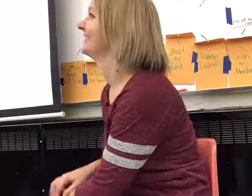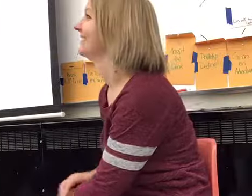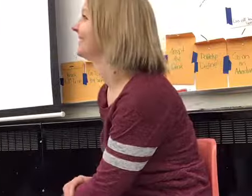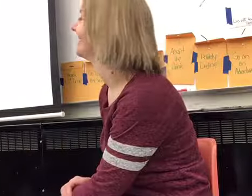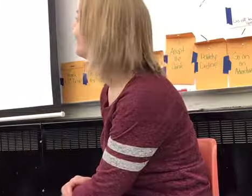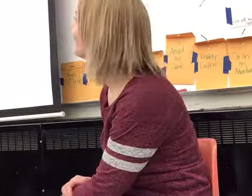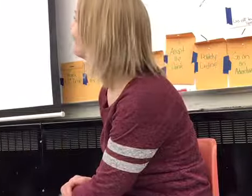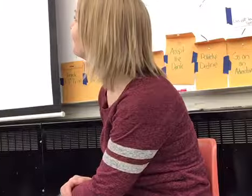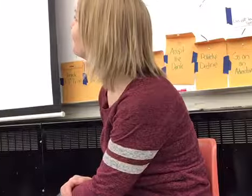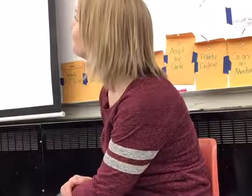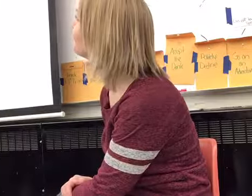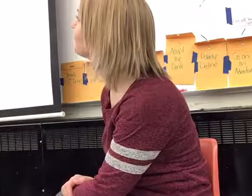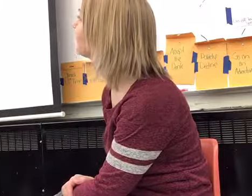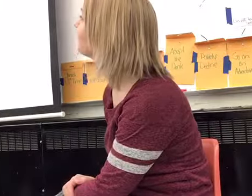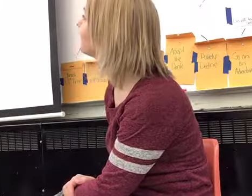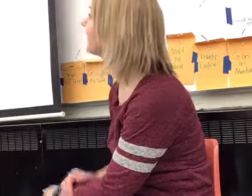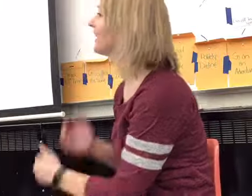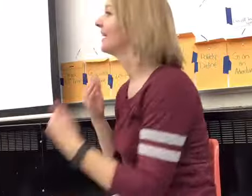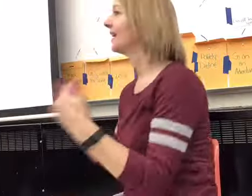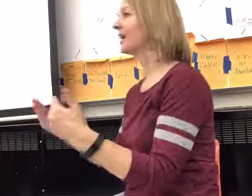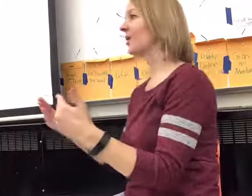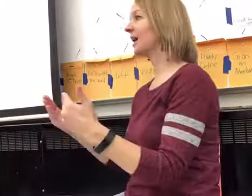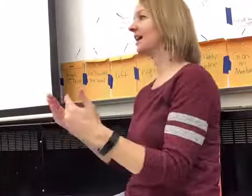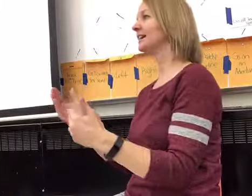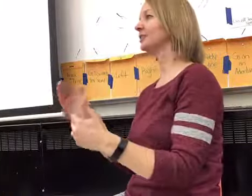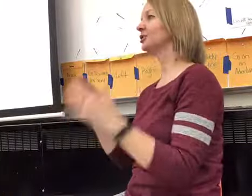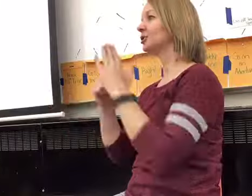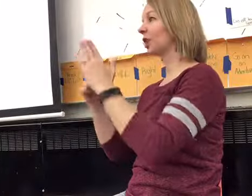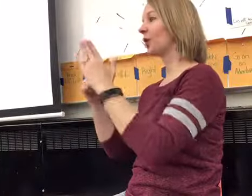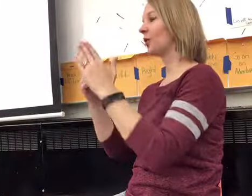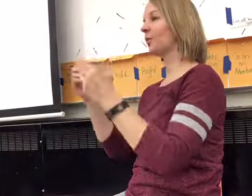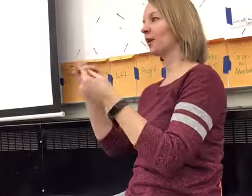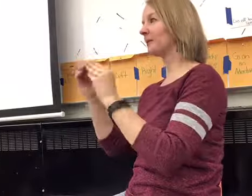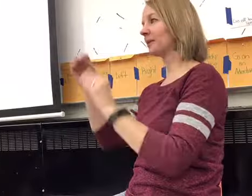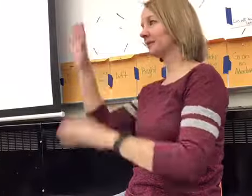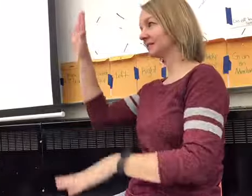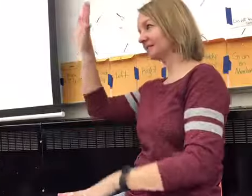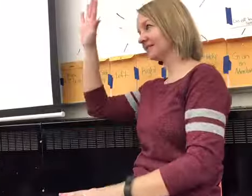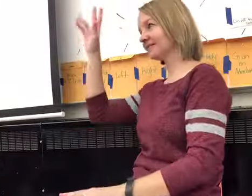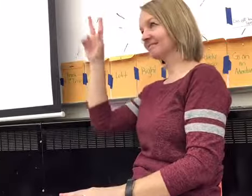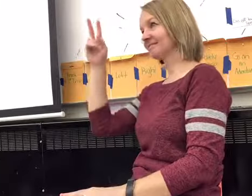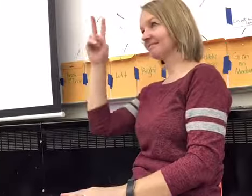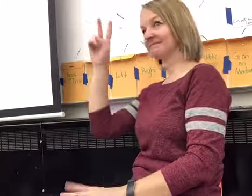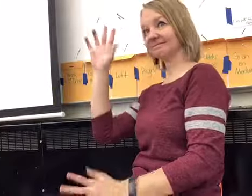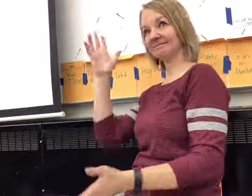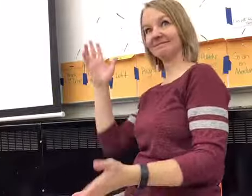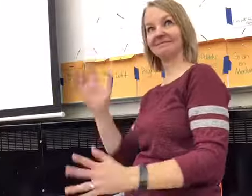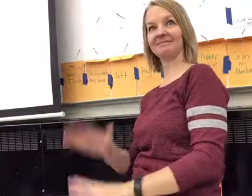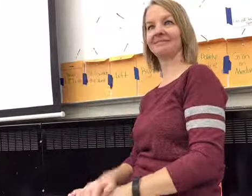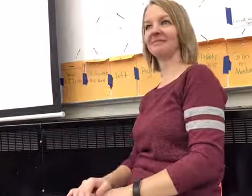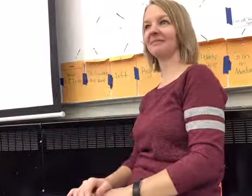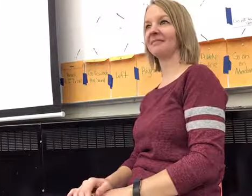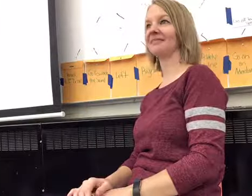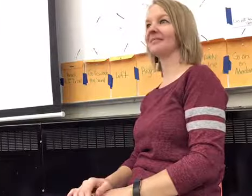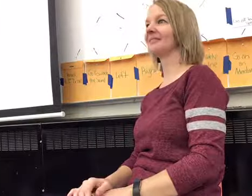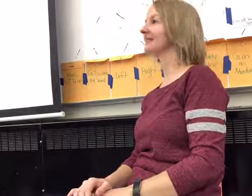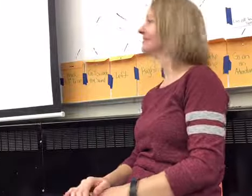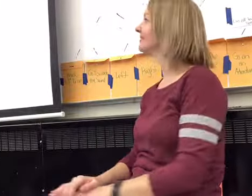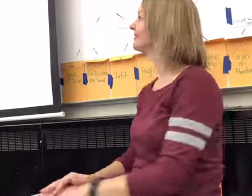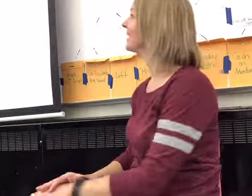Okay. Go ahead and put up with your fingers what number you think it is. What number you think it is. It's 5. Just kidding. It's